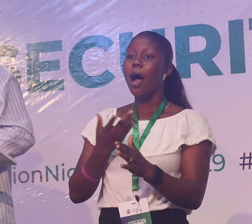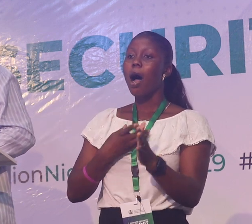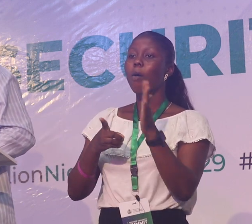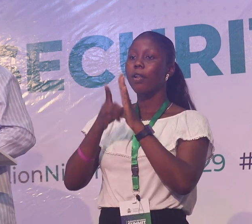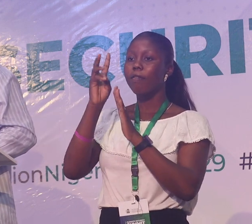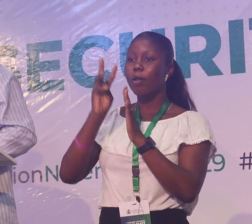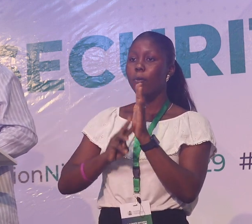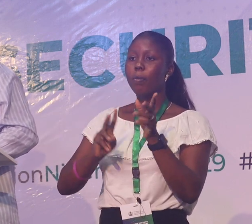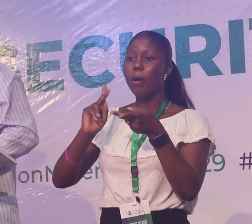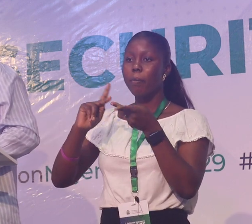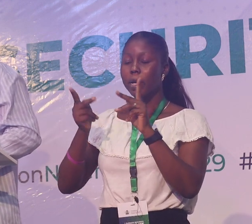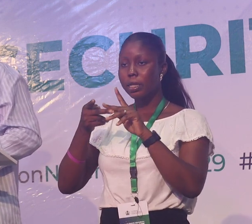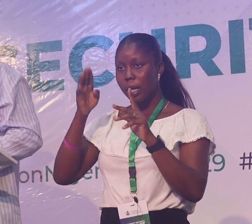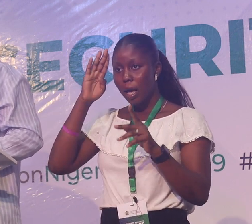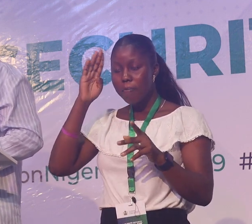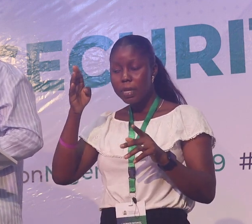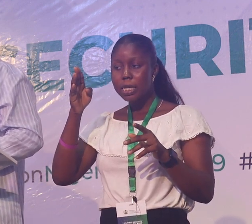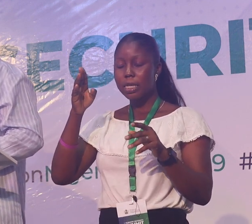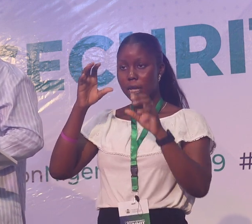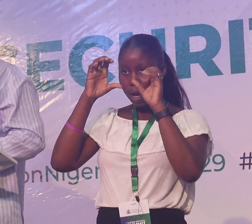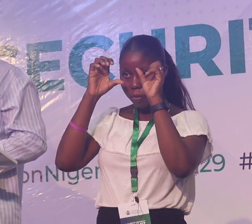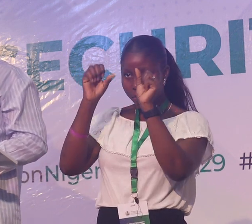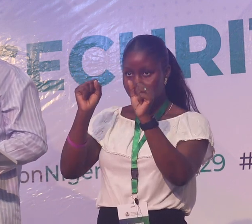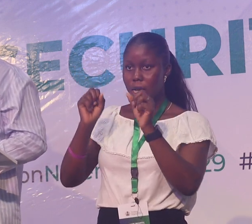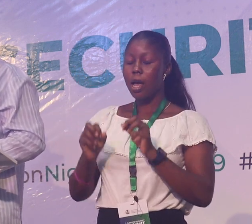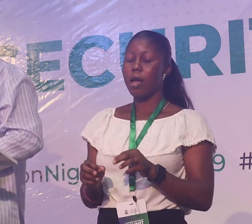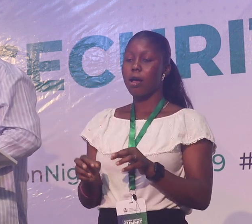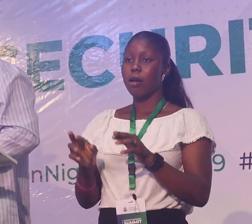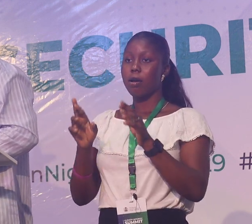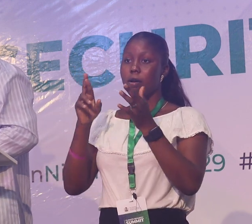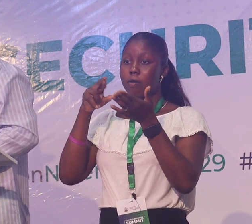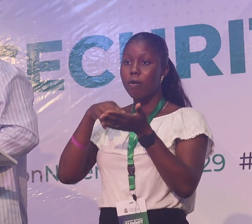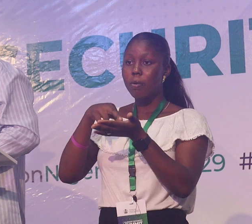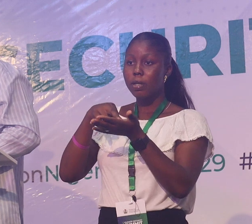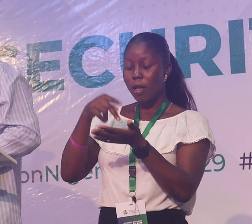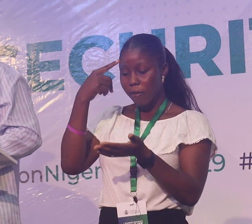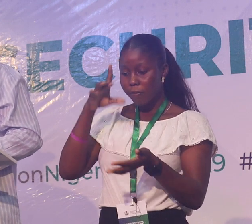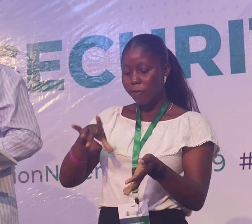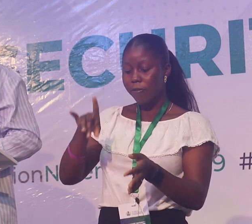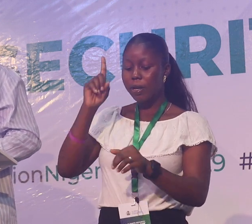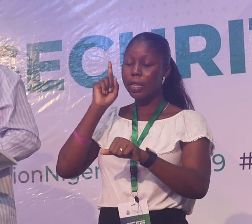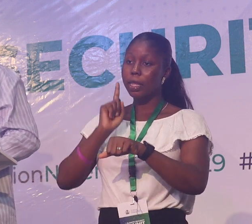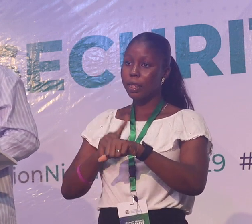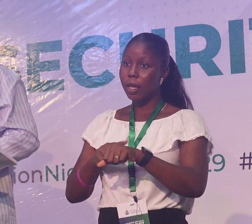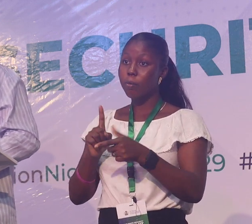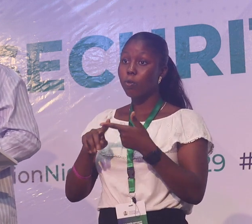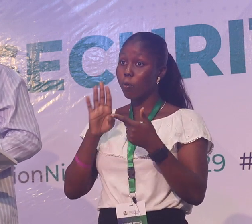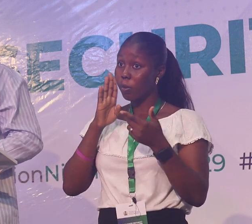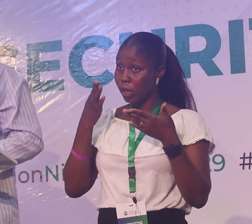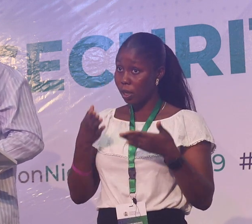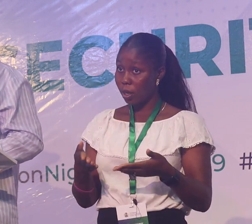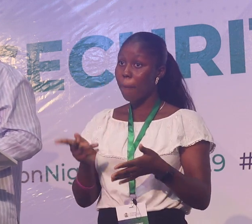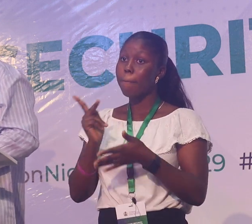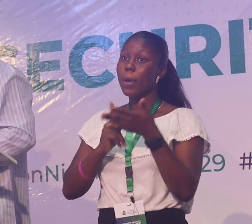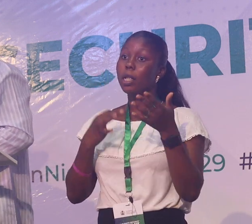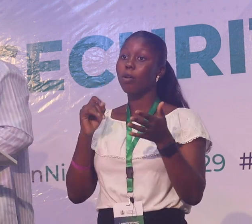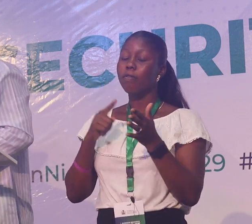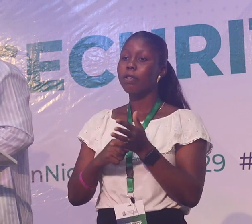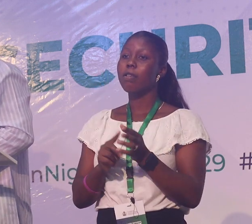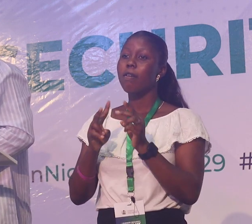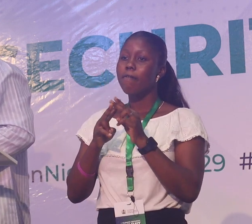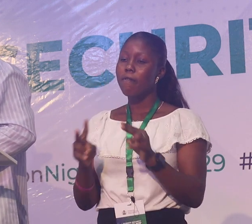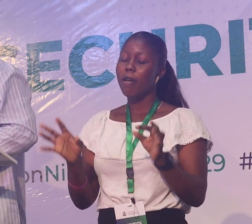the President's representative for finding time, and all of you for finding time to be here to be part of this very important